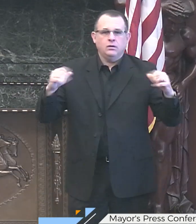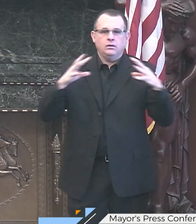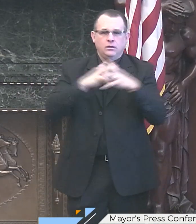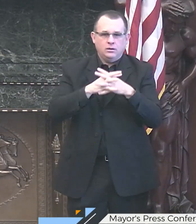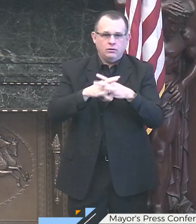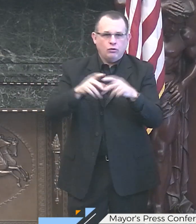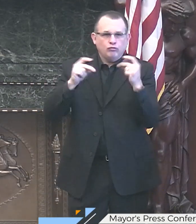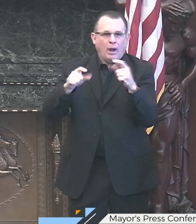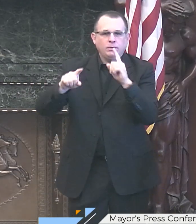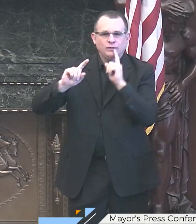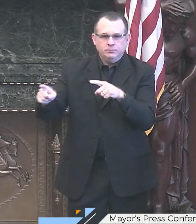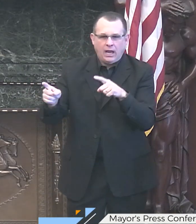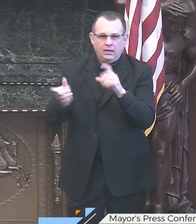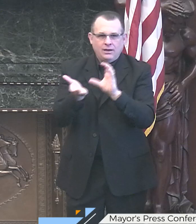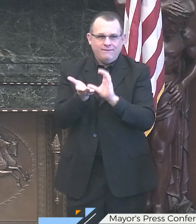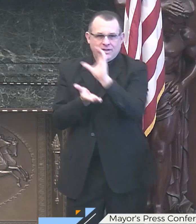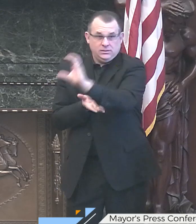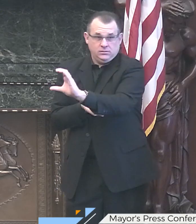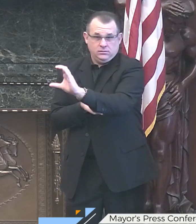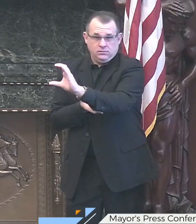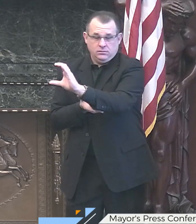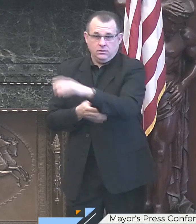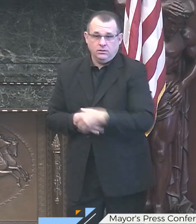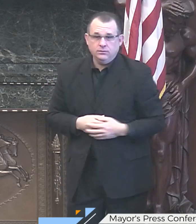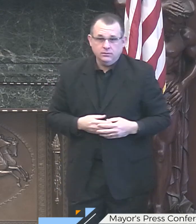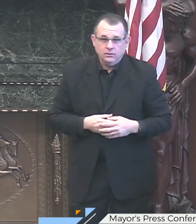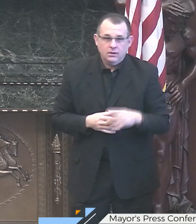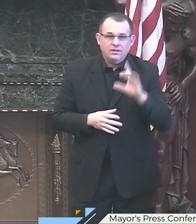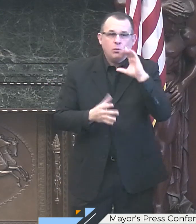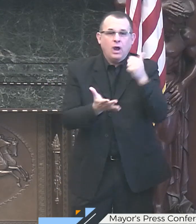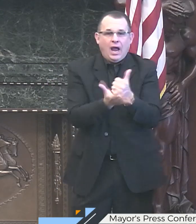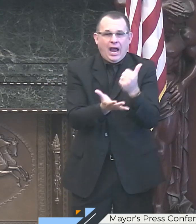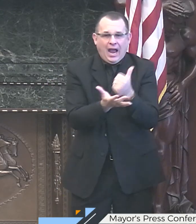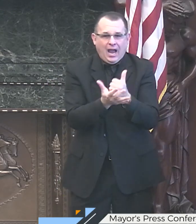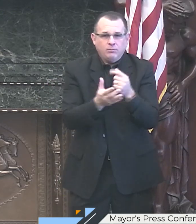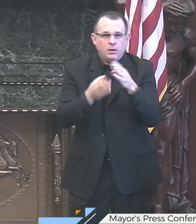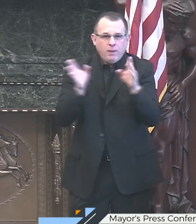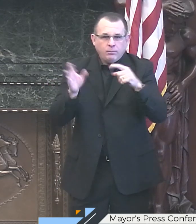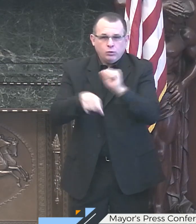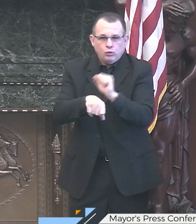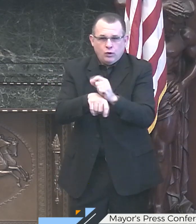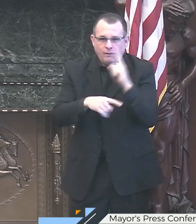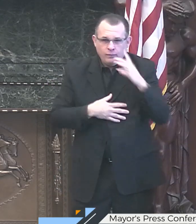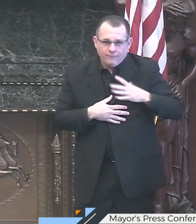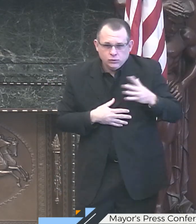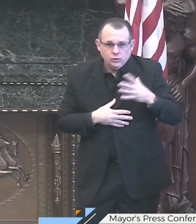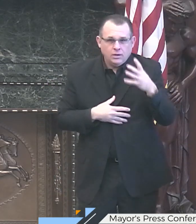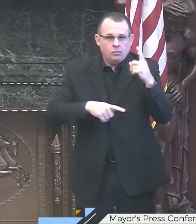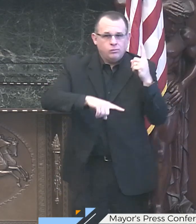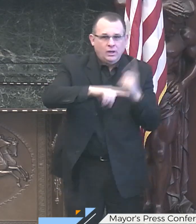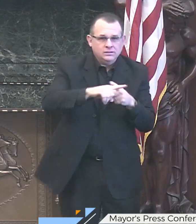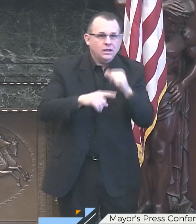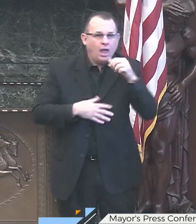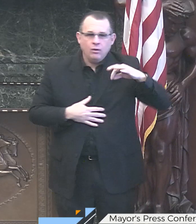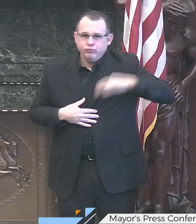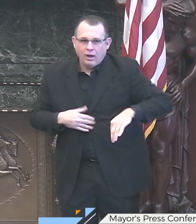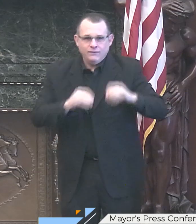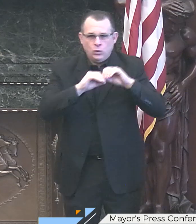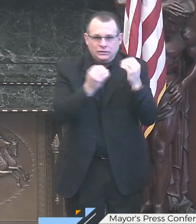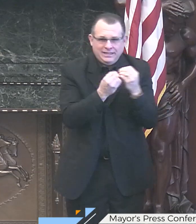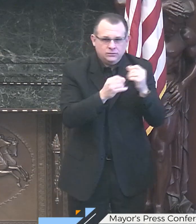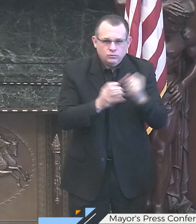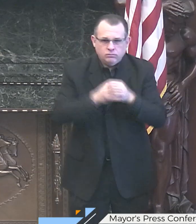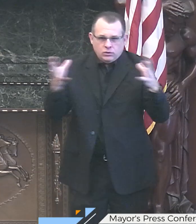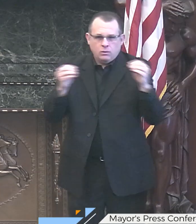fund is designed to complement the work of public health officials and expand the capacity of nonprofit organizations working on the front lines